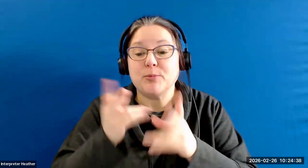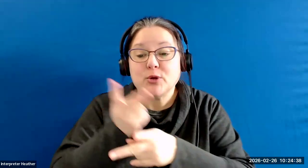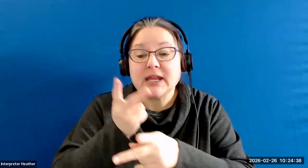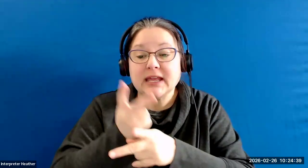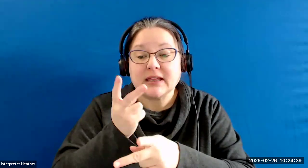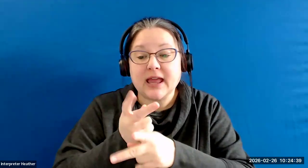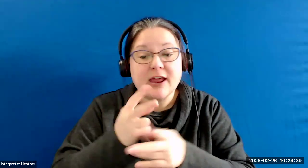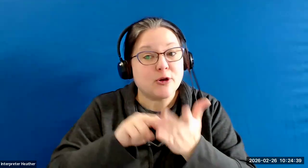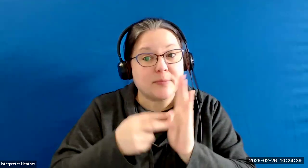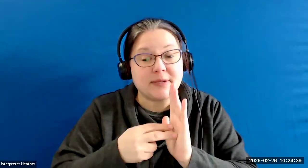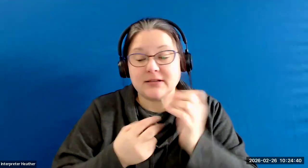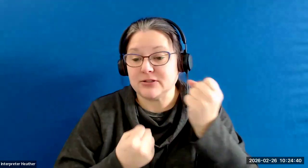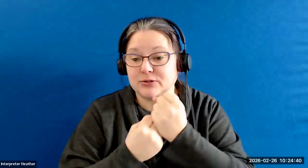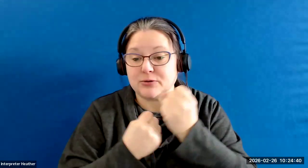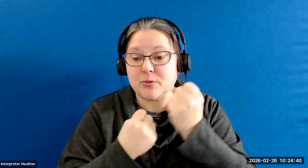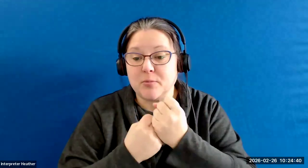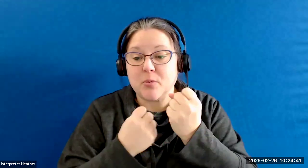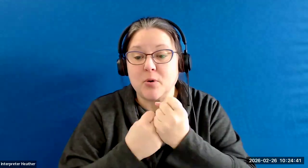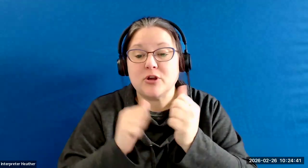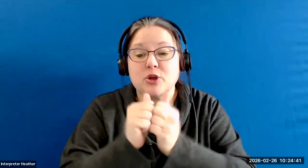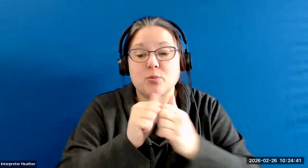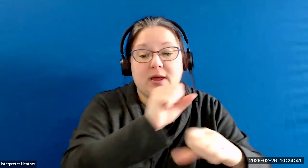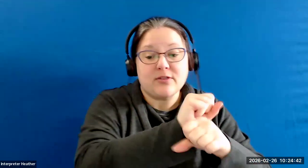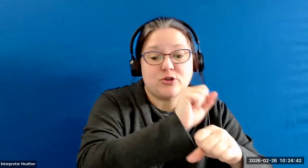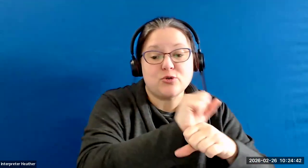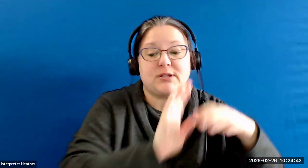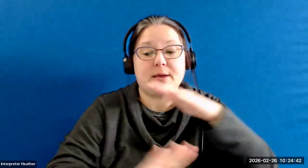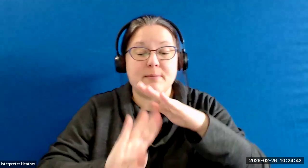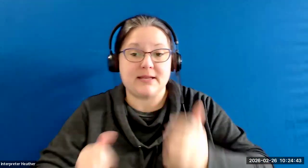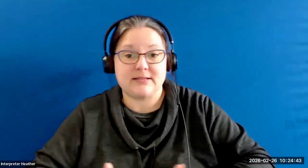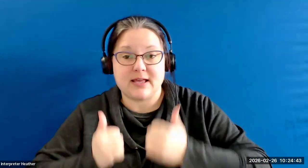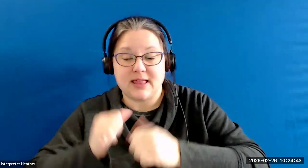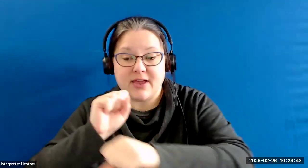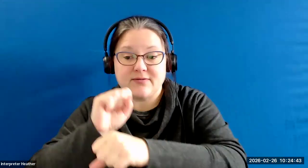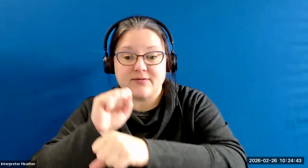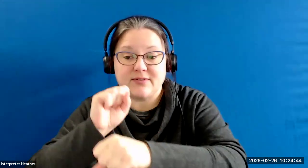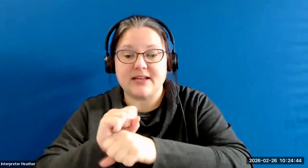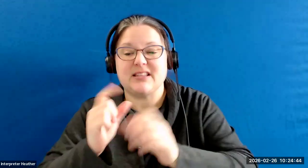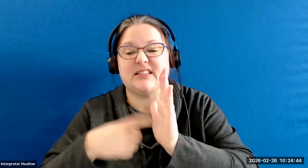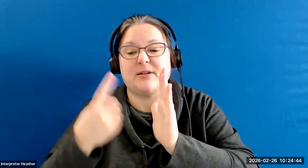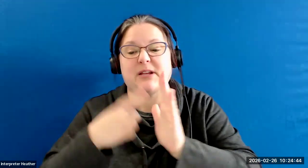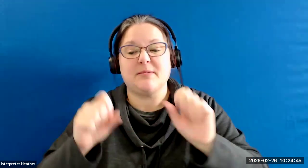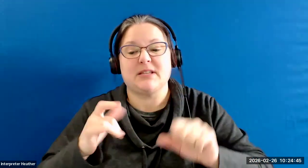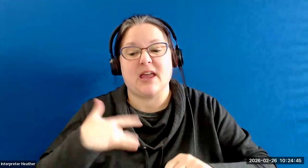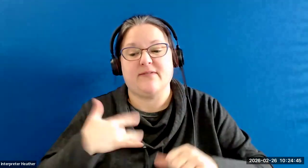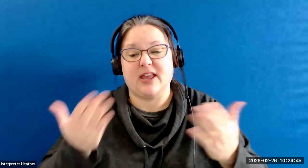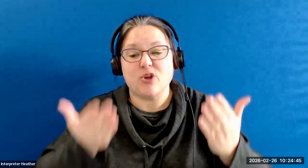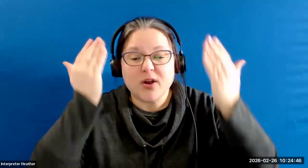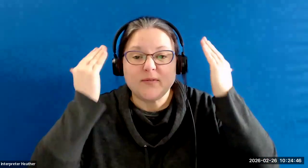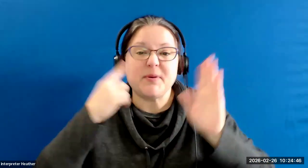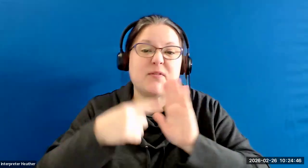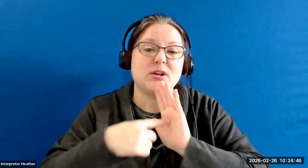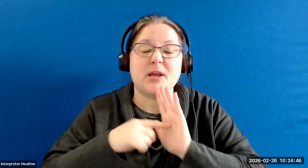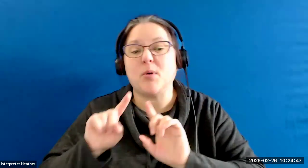Community care is support with chores and basic life tasks that can feel overwhelming, like visiting the